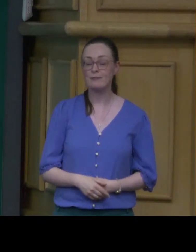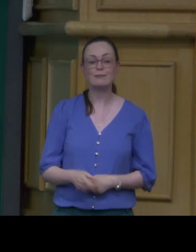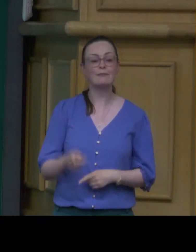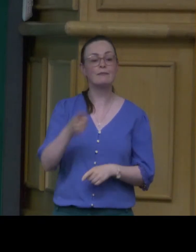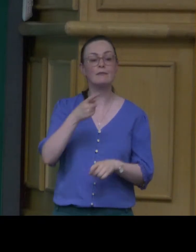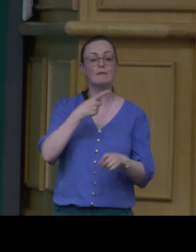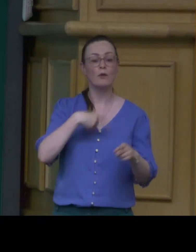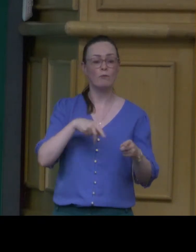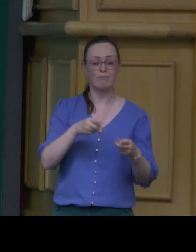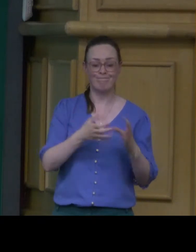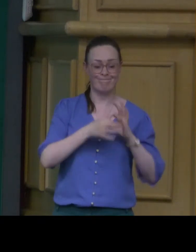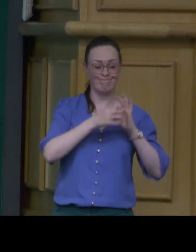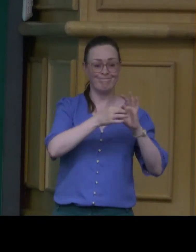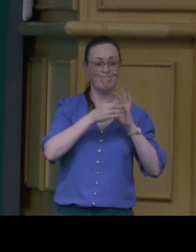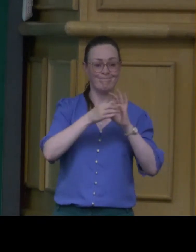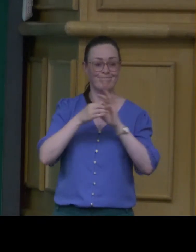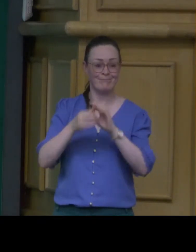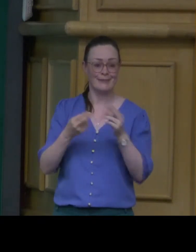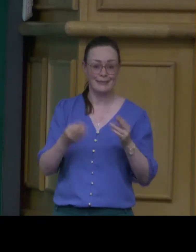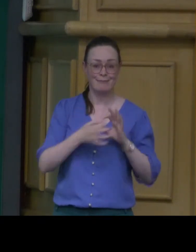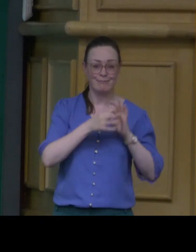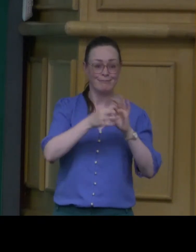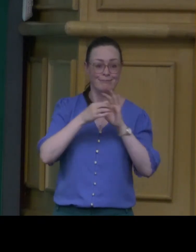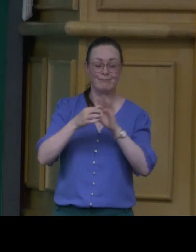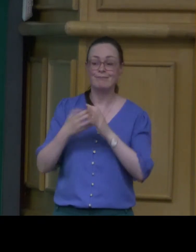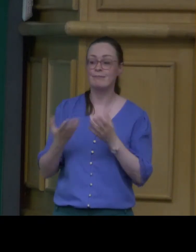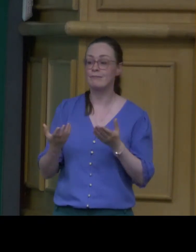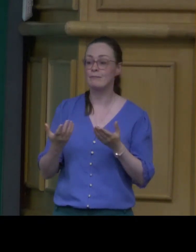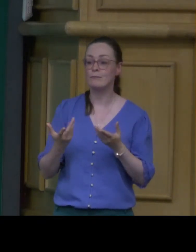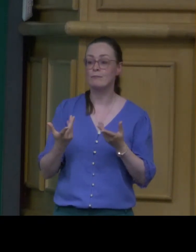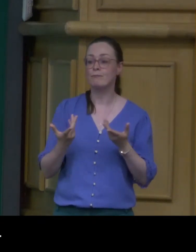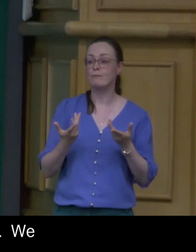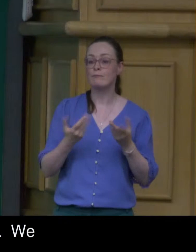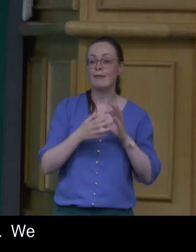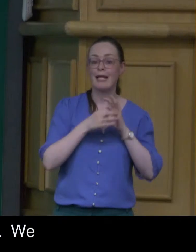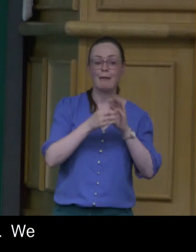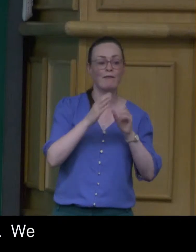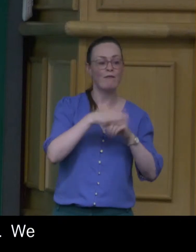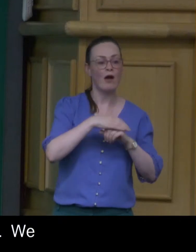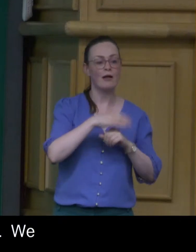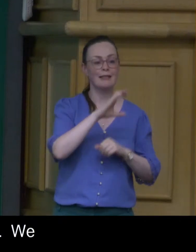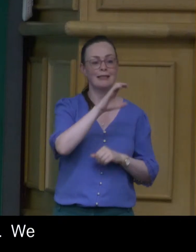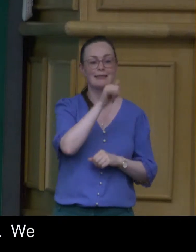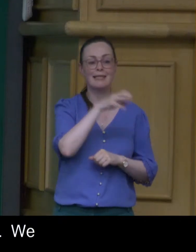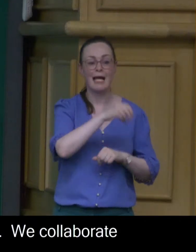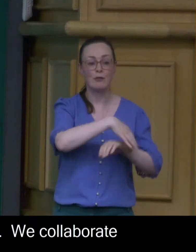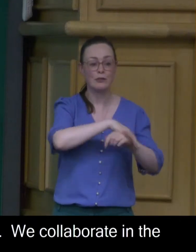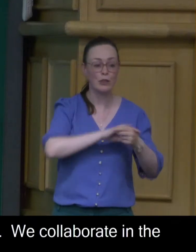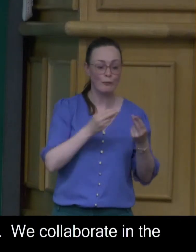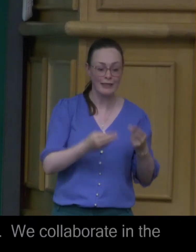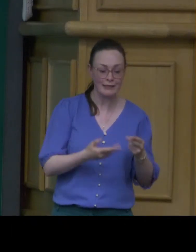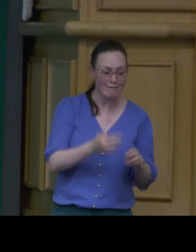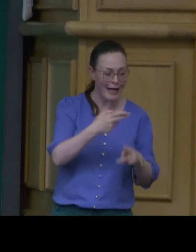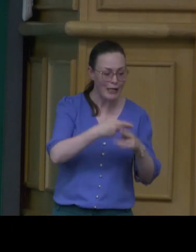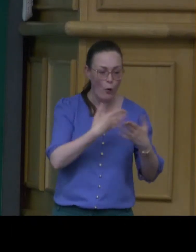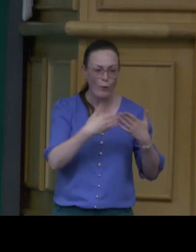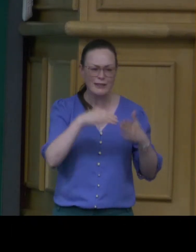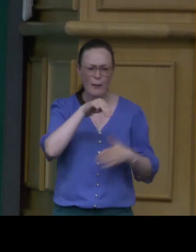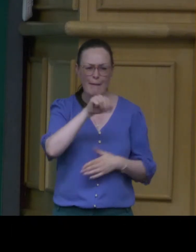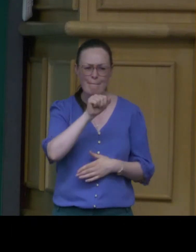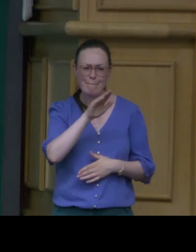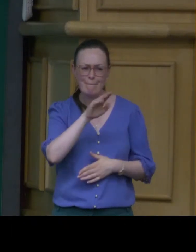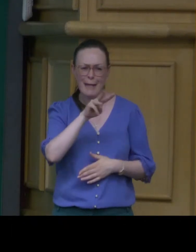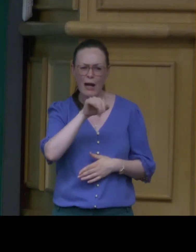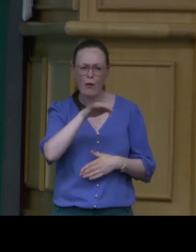do this in collaboration. We collaborate in the area of cybersecurity to try and find out what is the malware that's coming